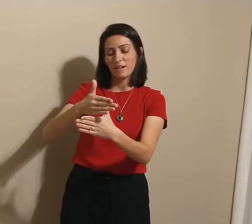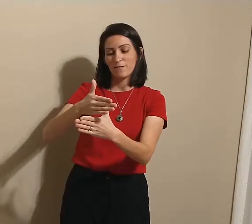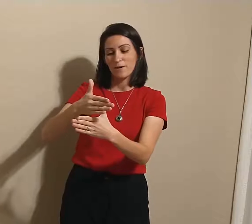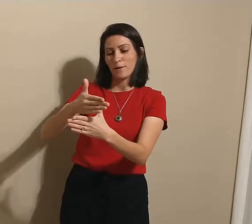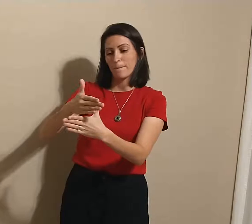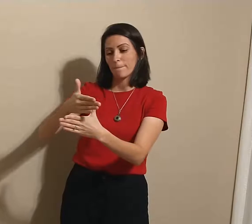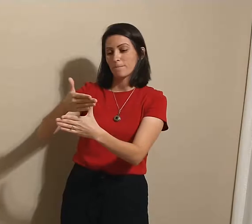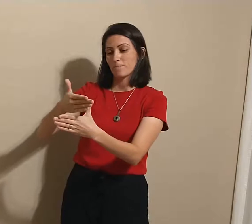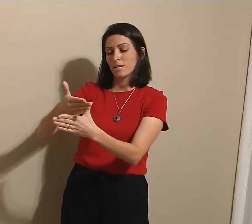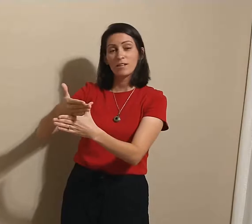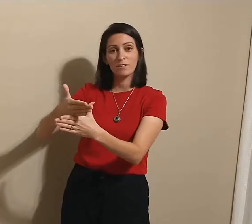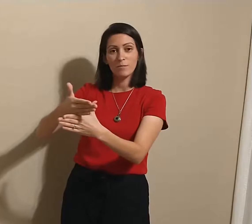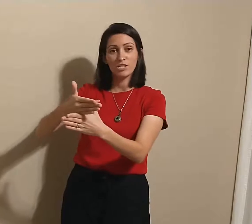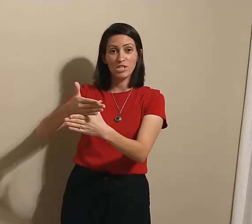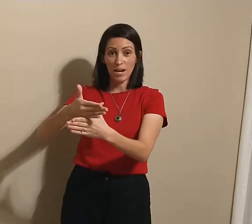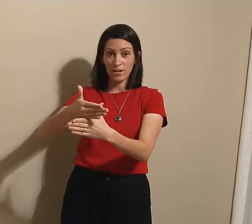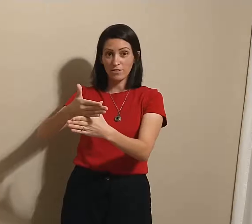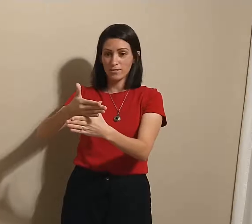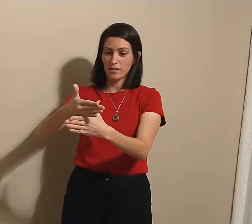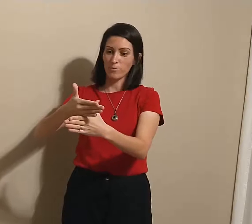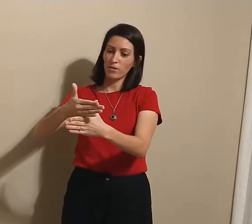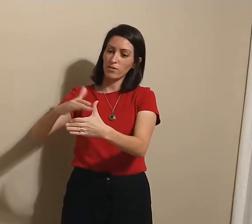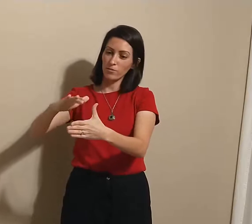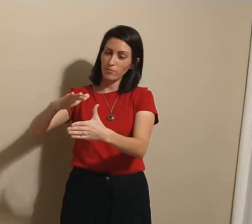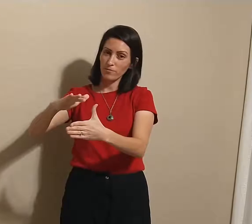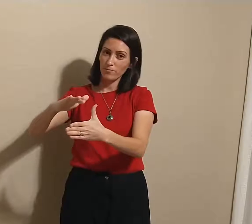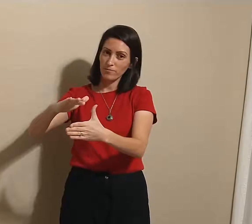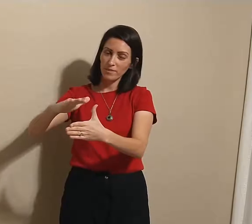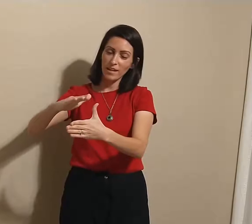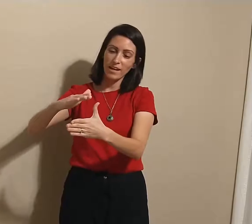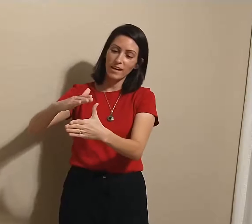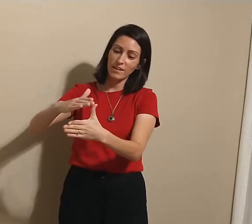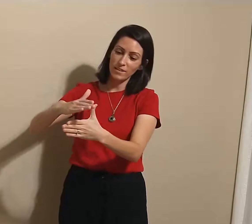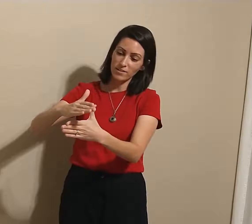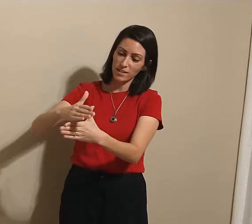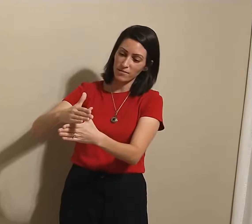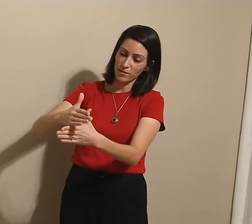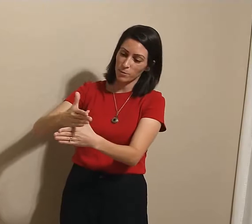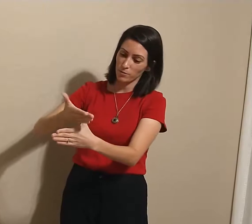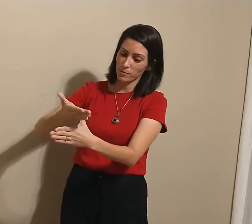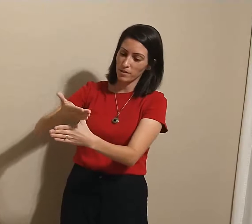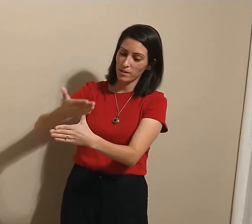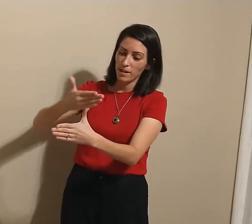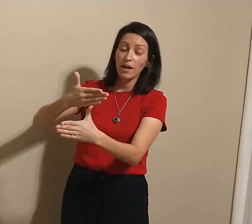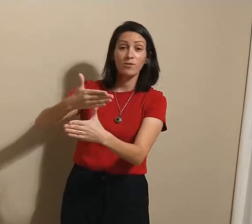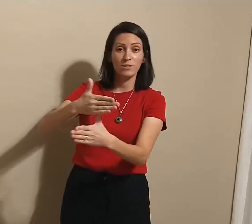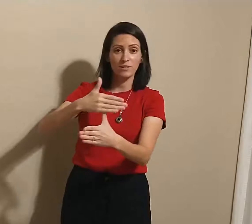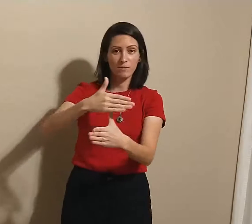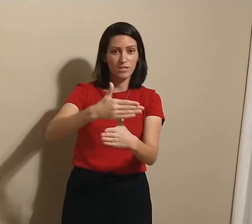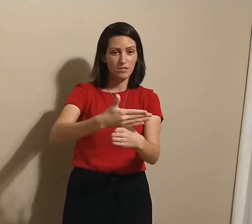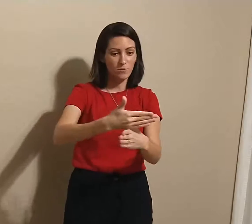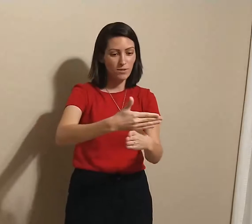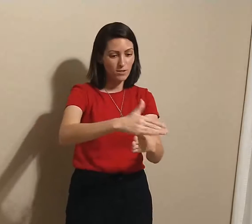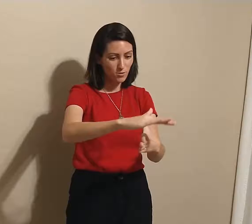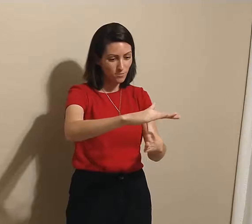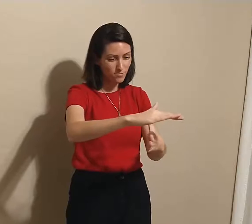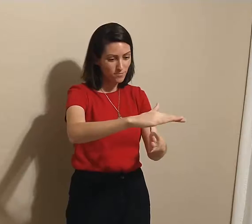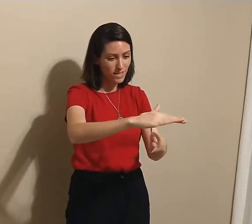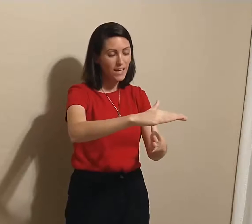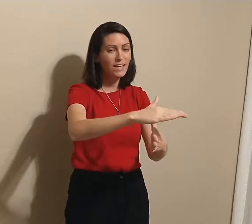of, here, let me share some with you, and I'll save a little bit for me. Oh, here, let me share some with you, and